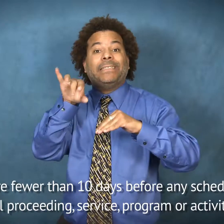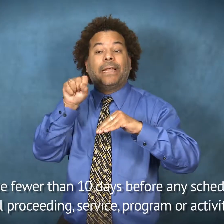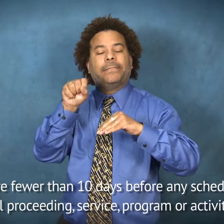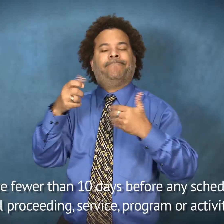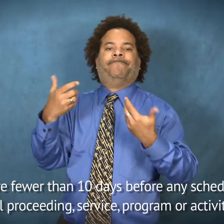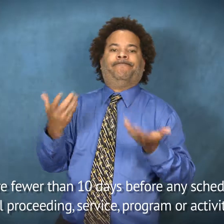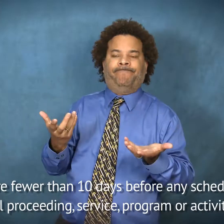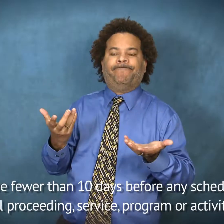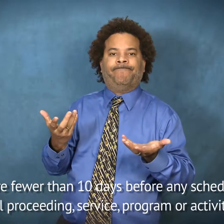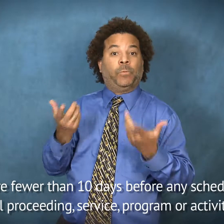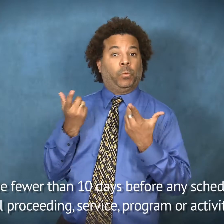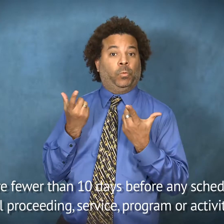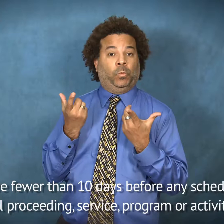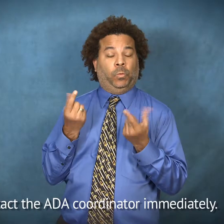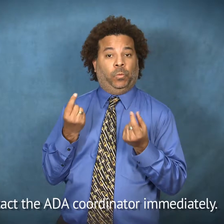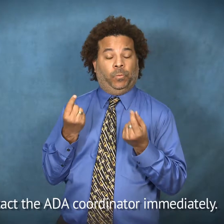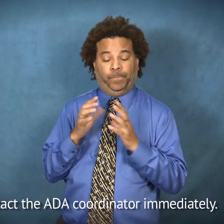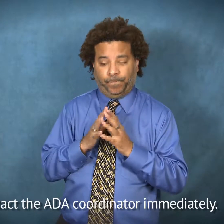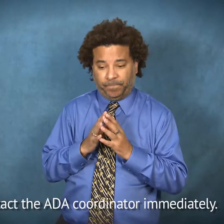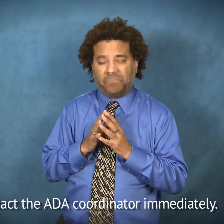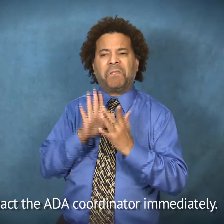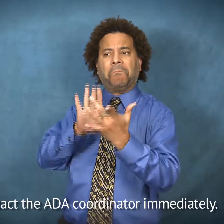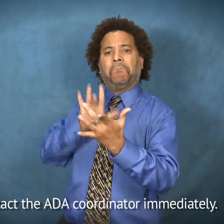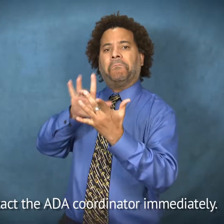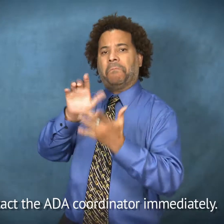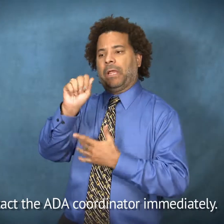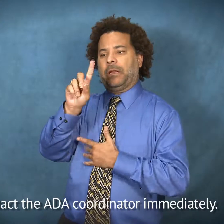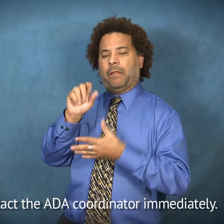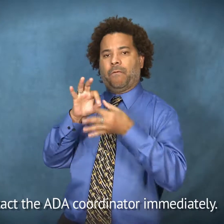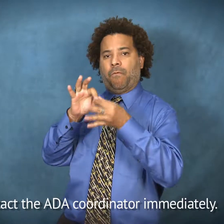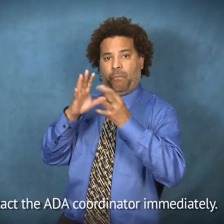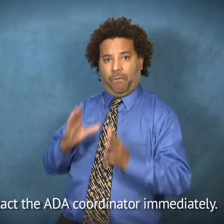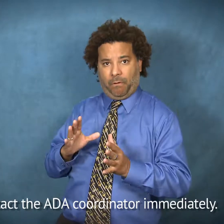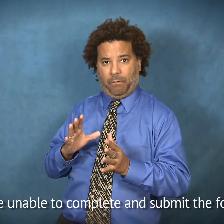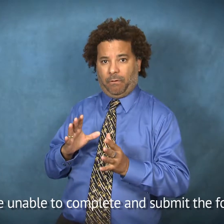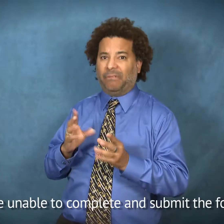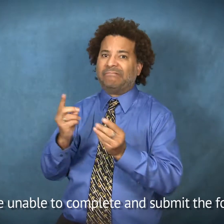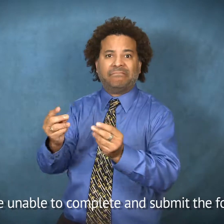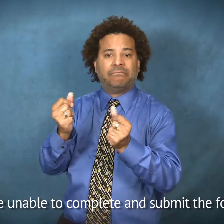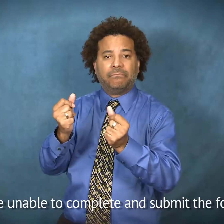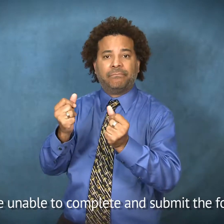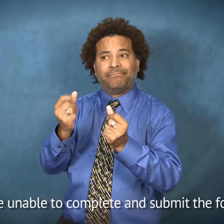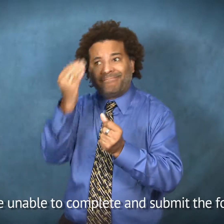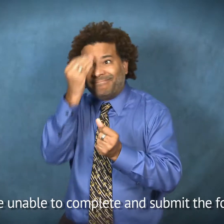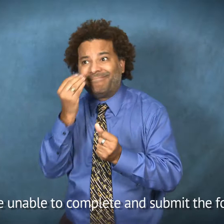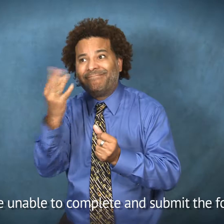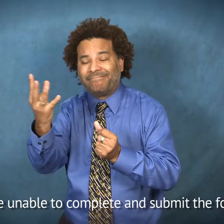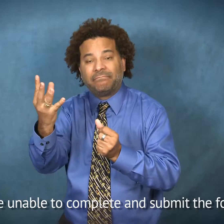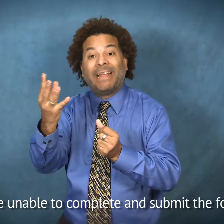service, program, or activity, contact the ADA coordinator immediately. If you are unable to complete and submit the